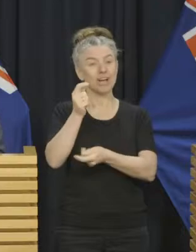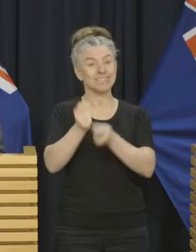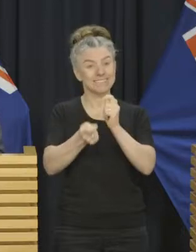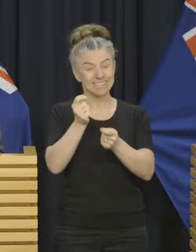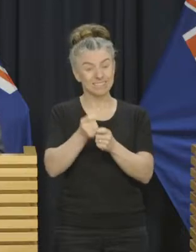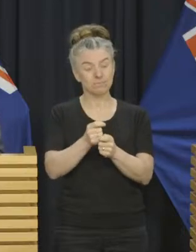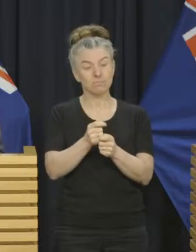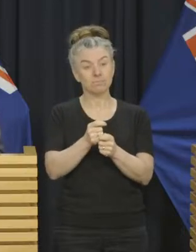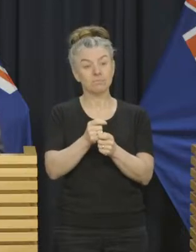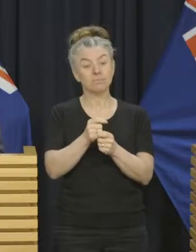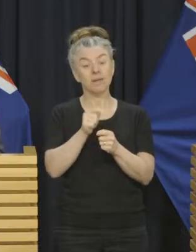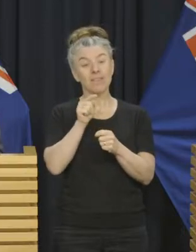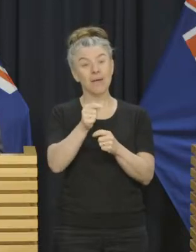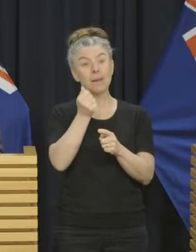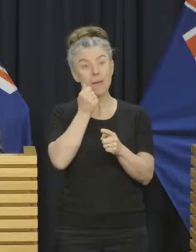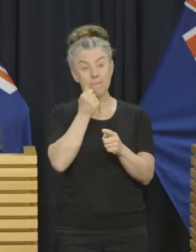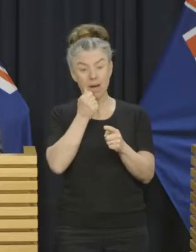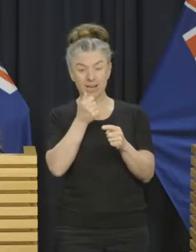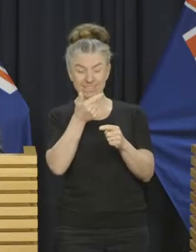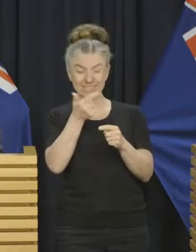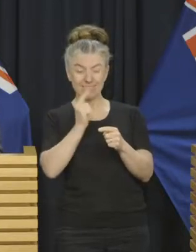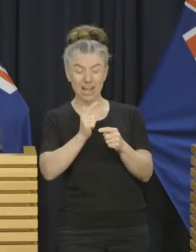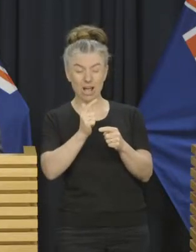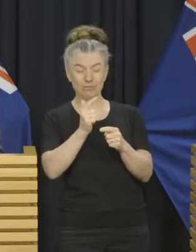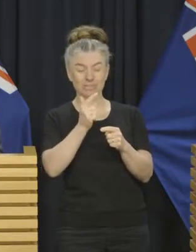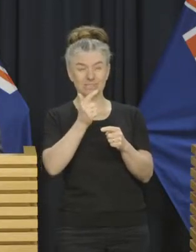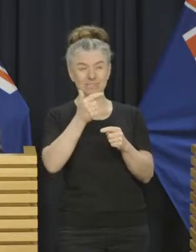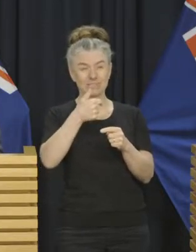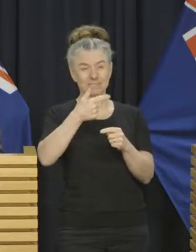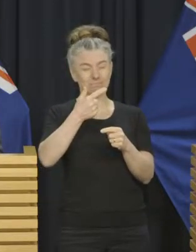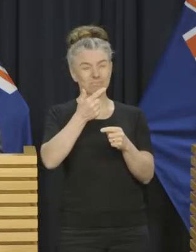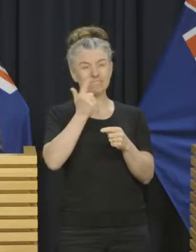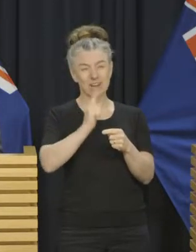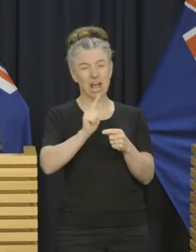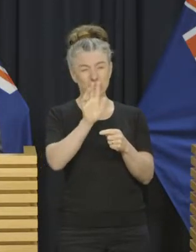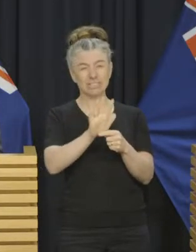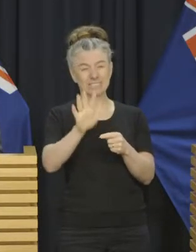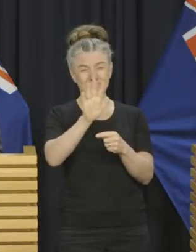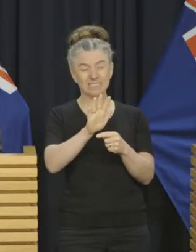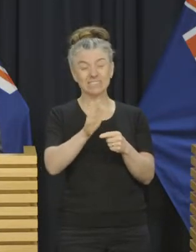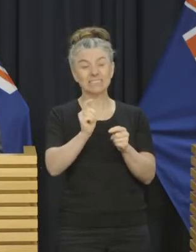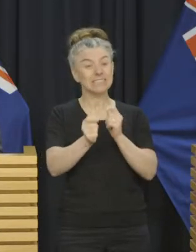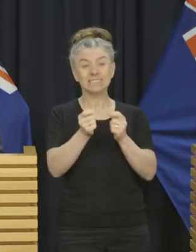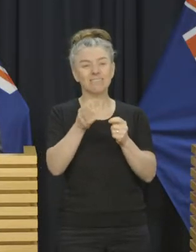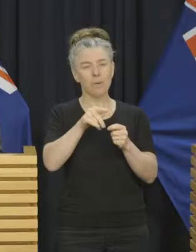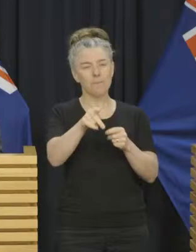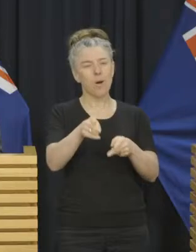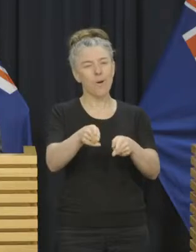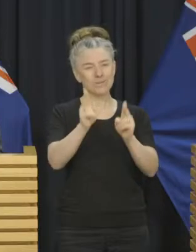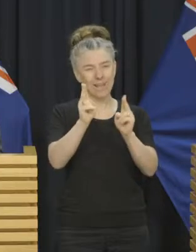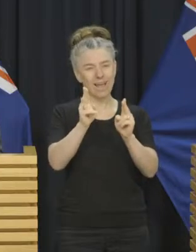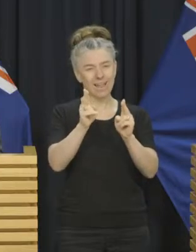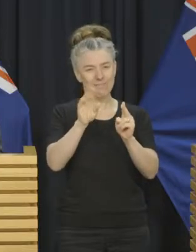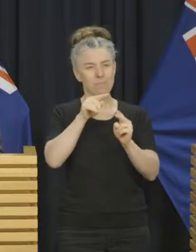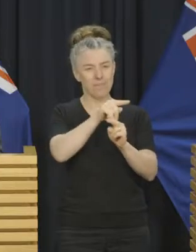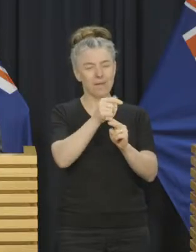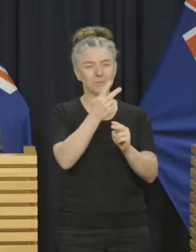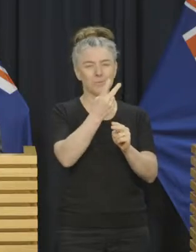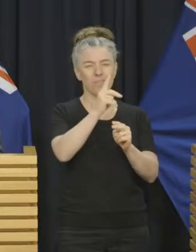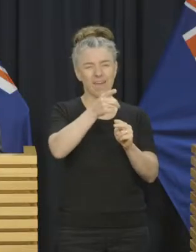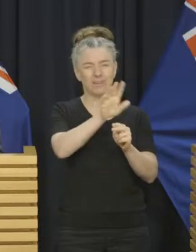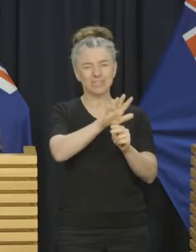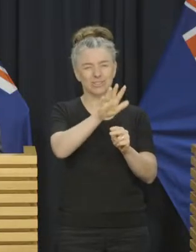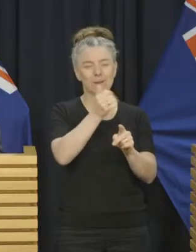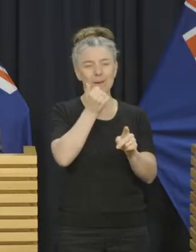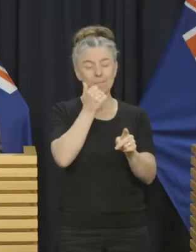which 726 were undertaken at our managed isolation quarantine facilities. So our total number of tests